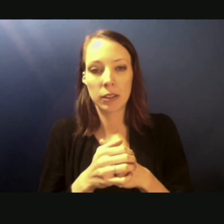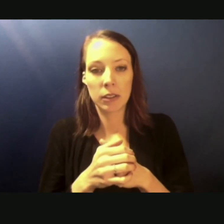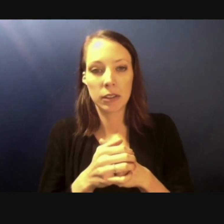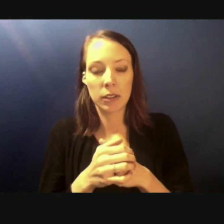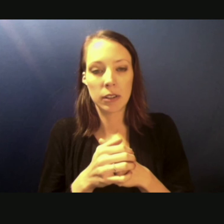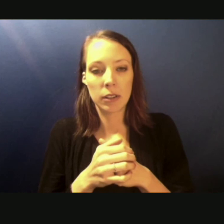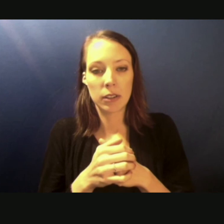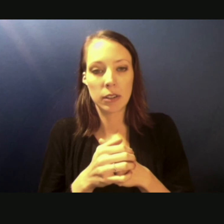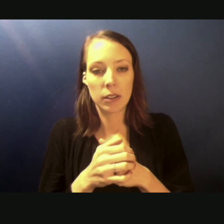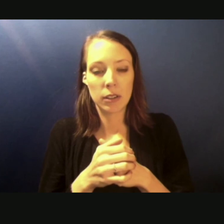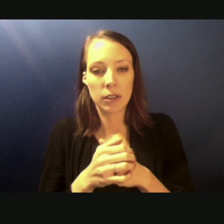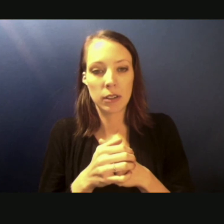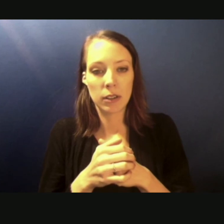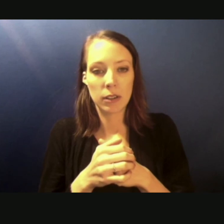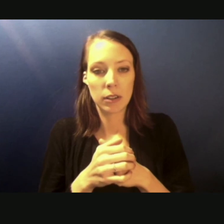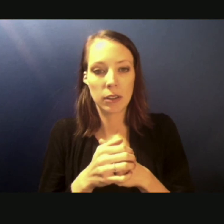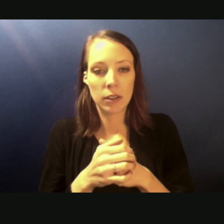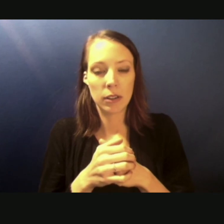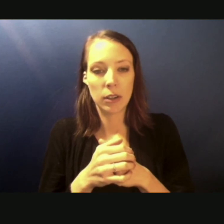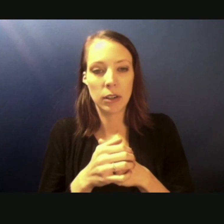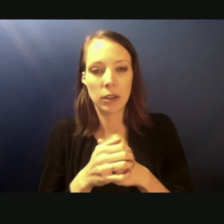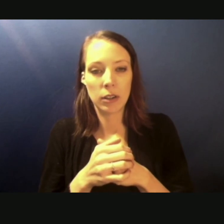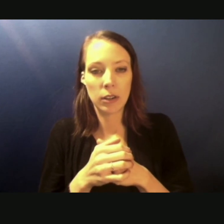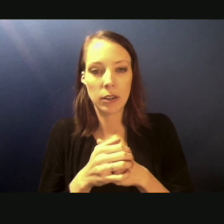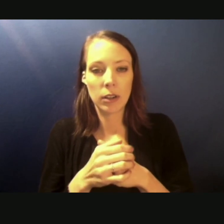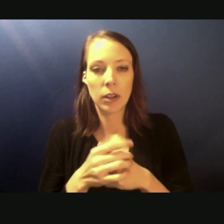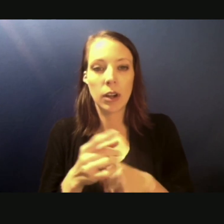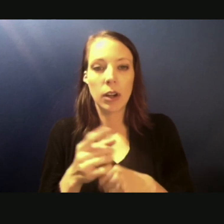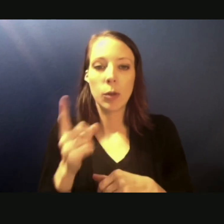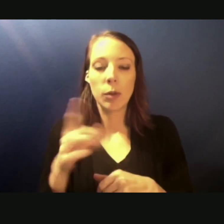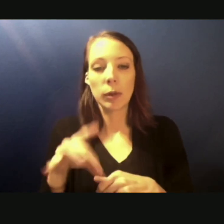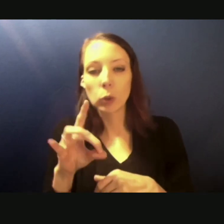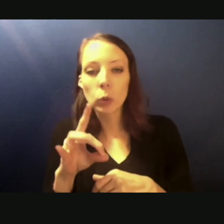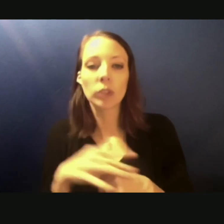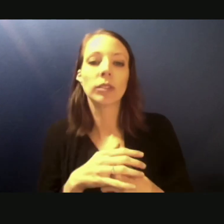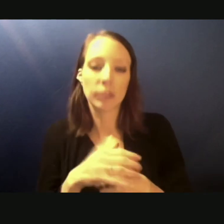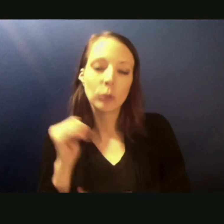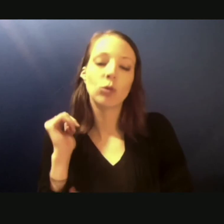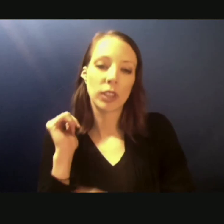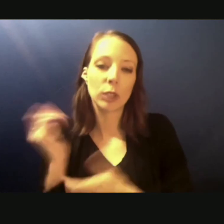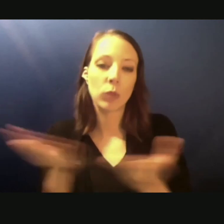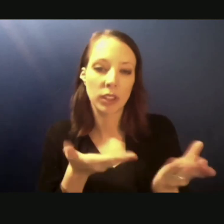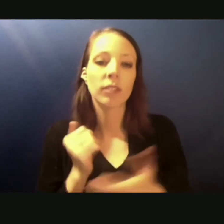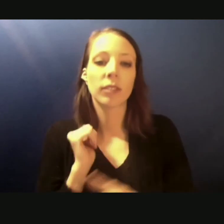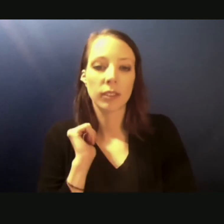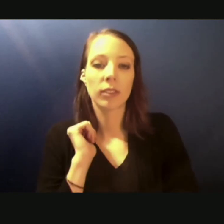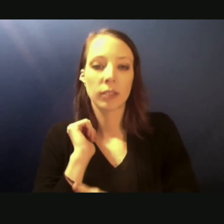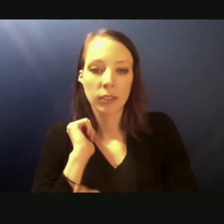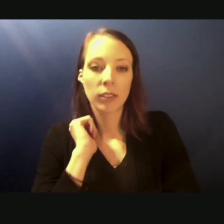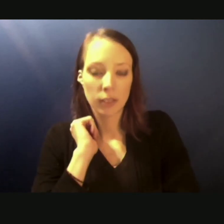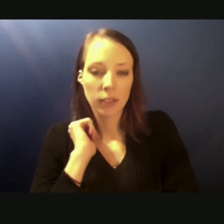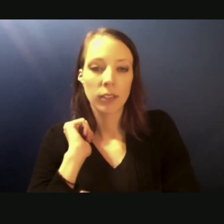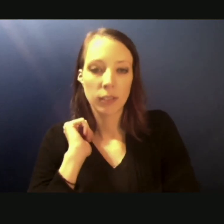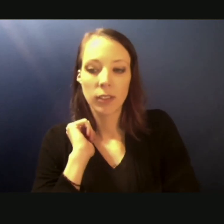you know, one of those type of things are probably the only first thing that I would like choose, like to bring to like a get